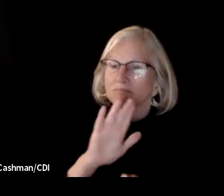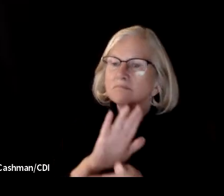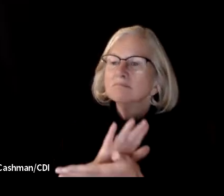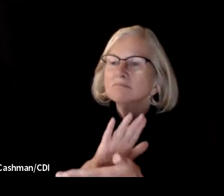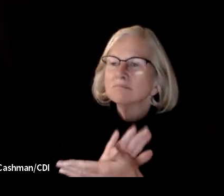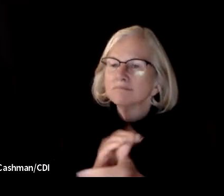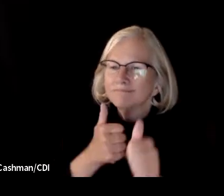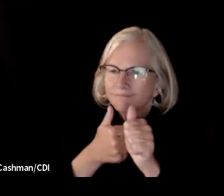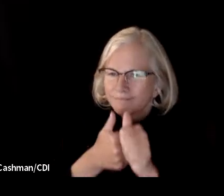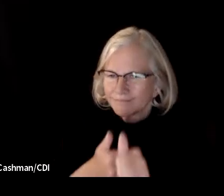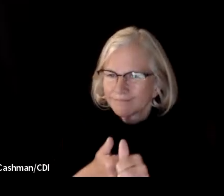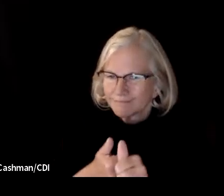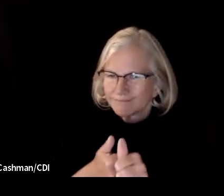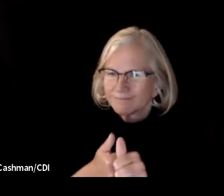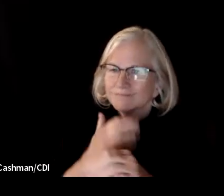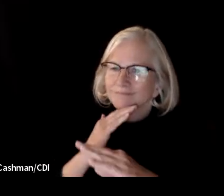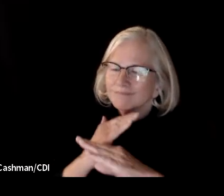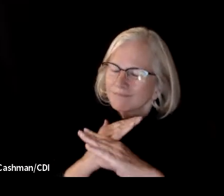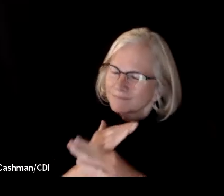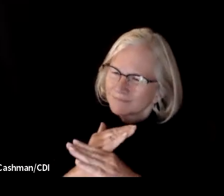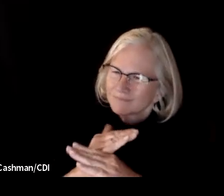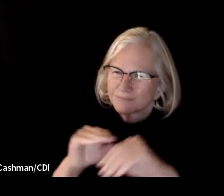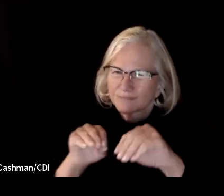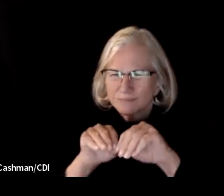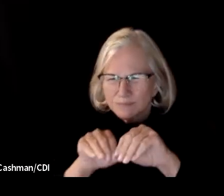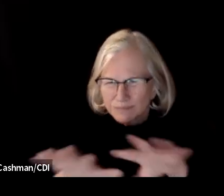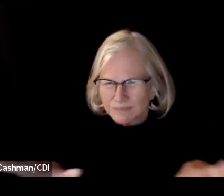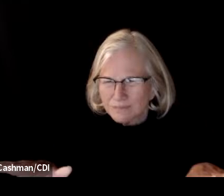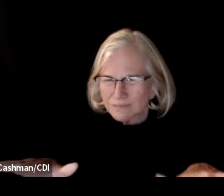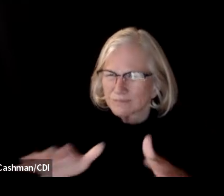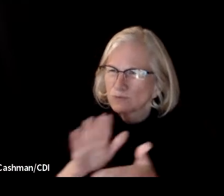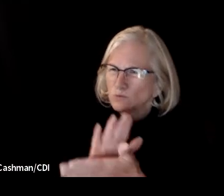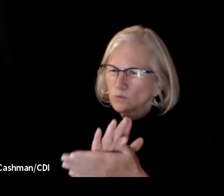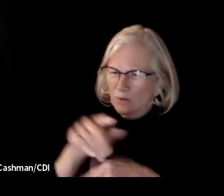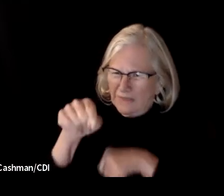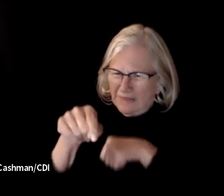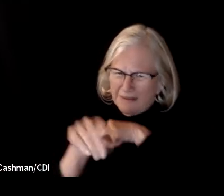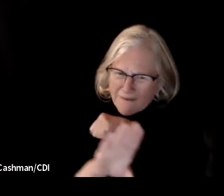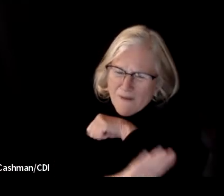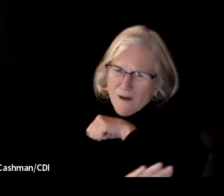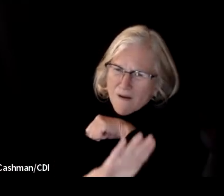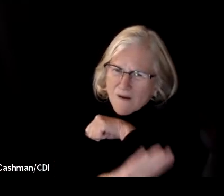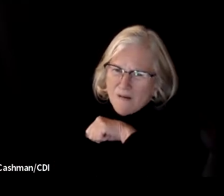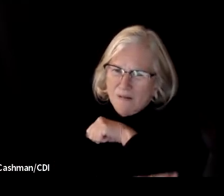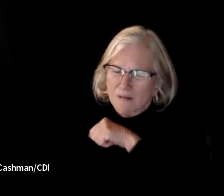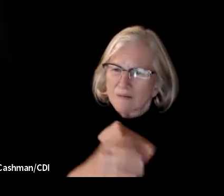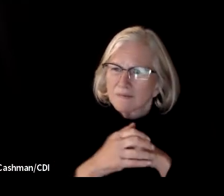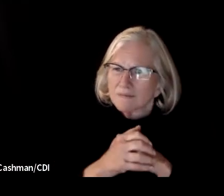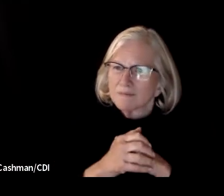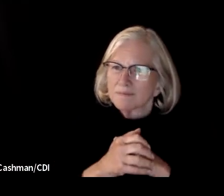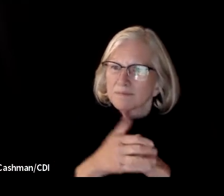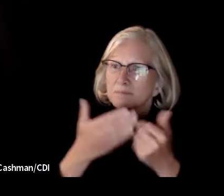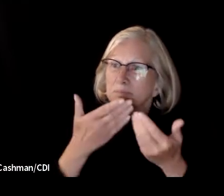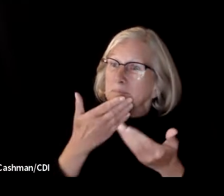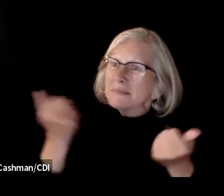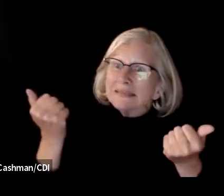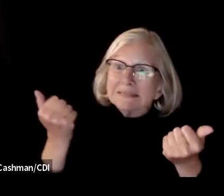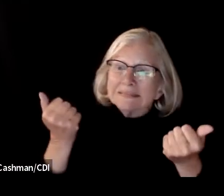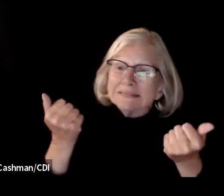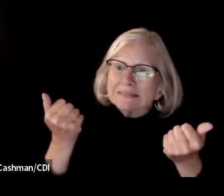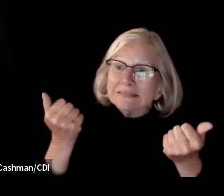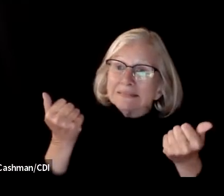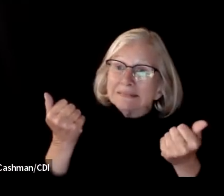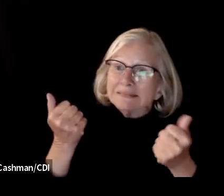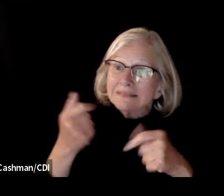our K-12 schools this fall. These best practice recommendations from the CDC reflect the current state of the pandemic,